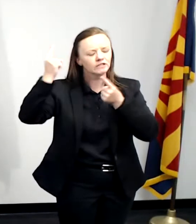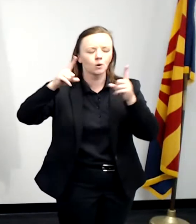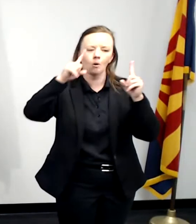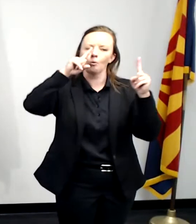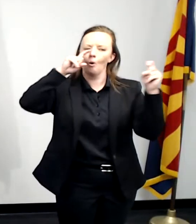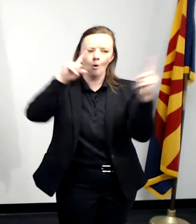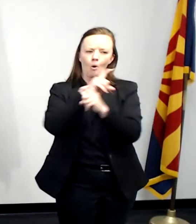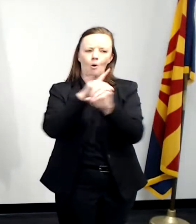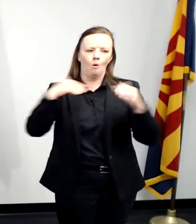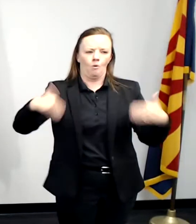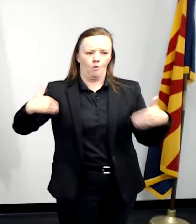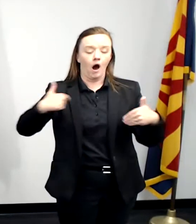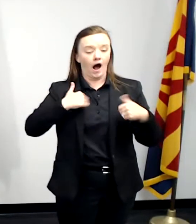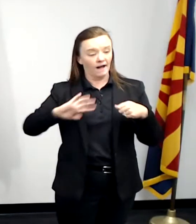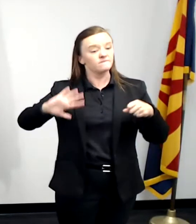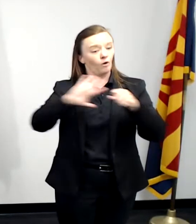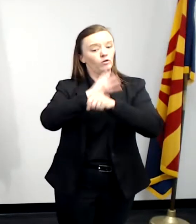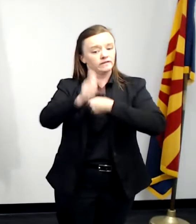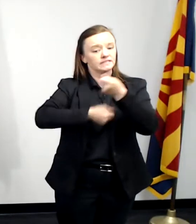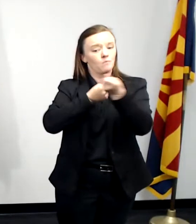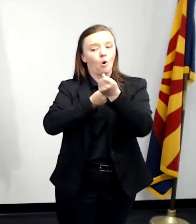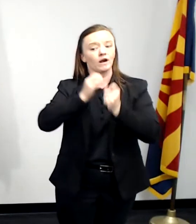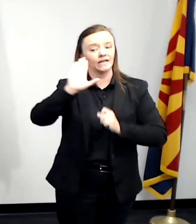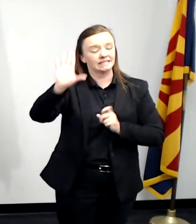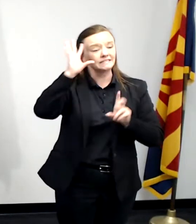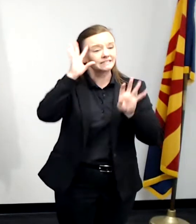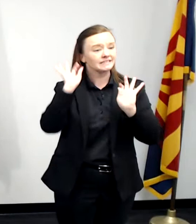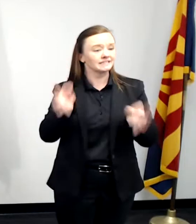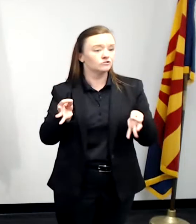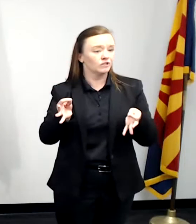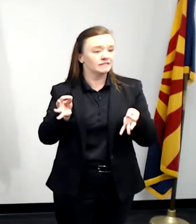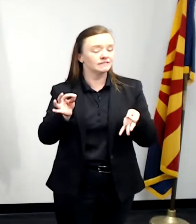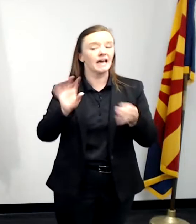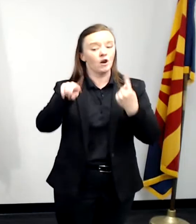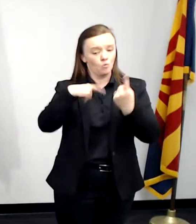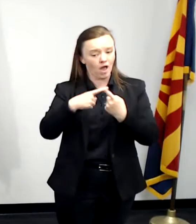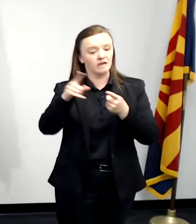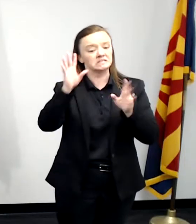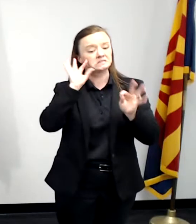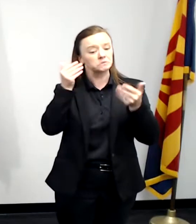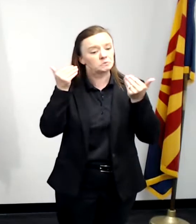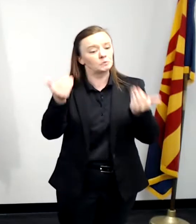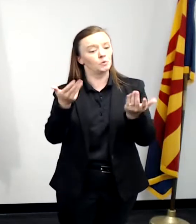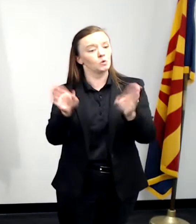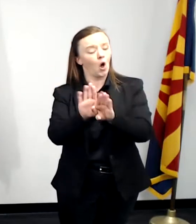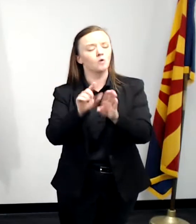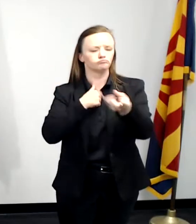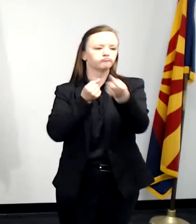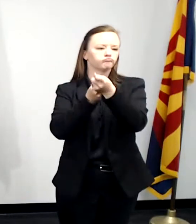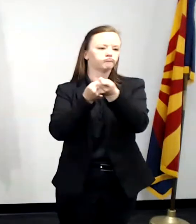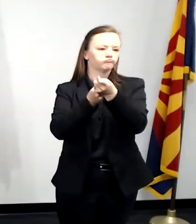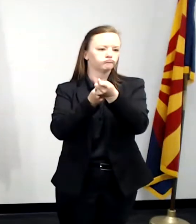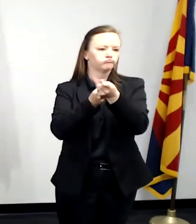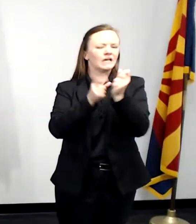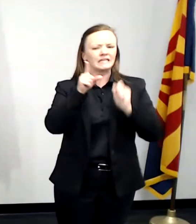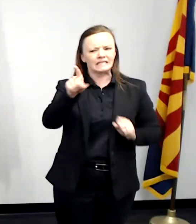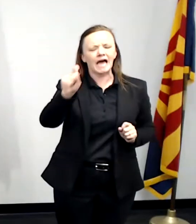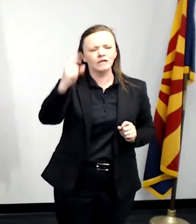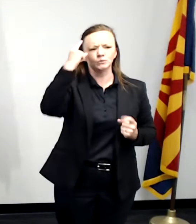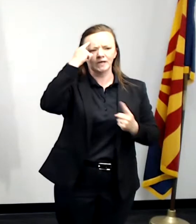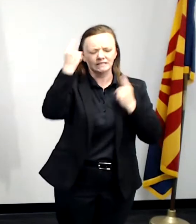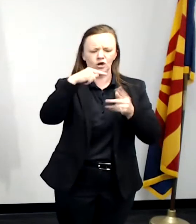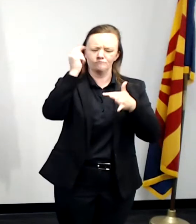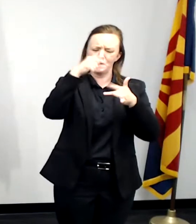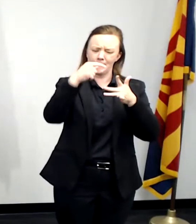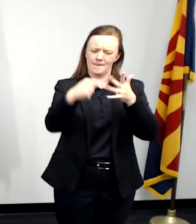considerations, and I fully support the decisions that he made and the timing of those decisions because he had to take a lot of things into account